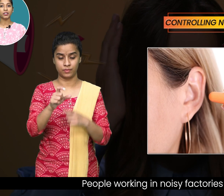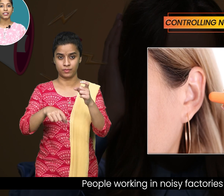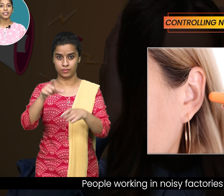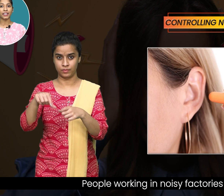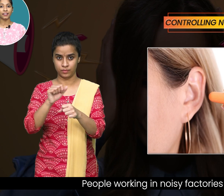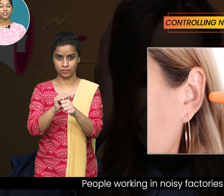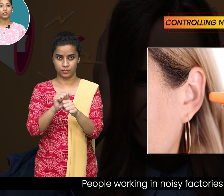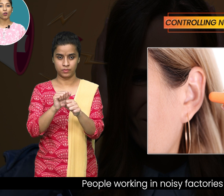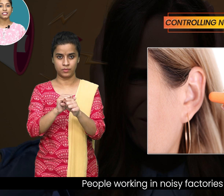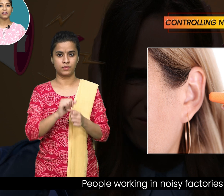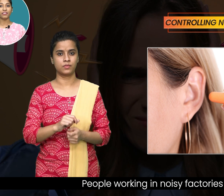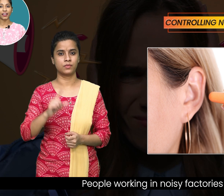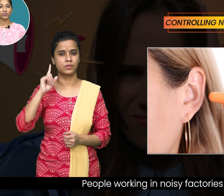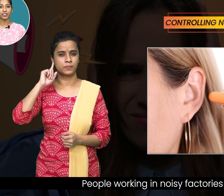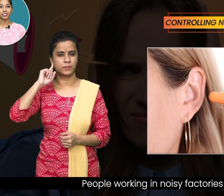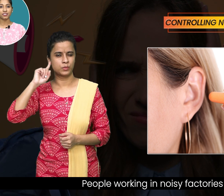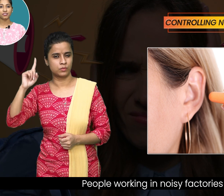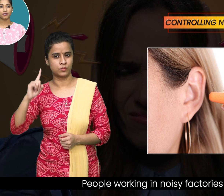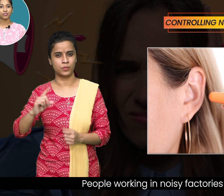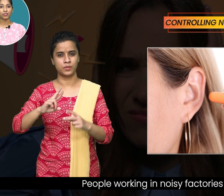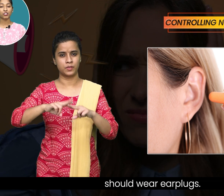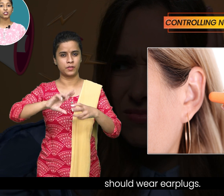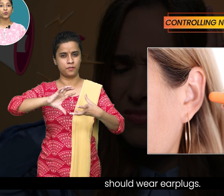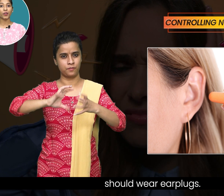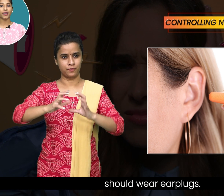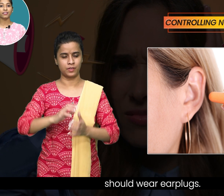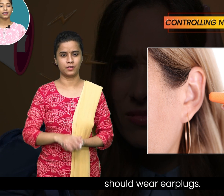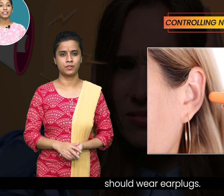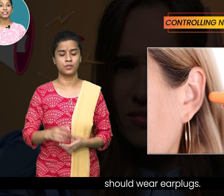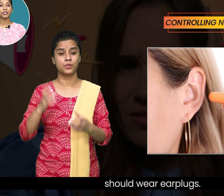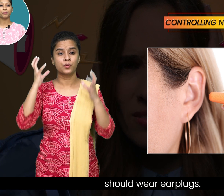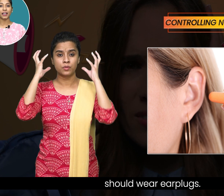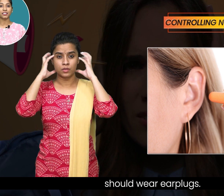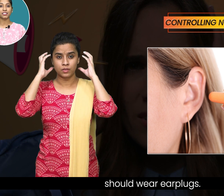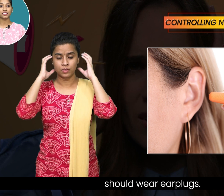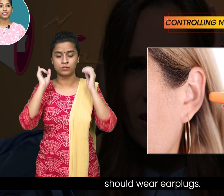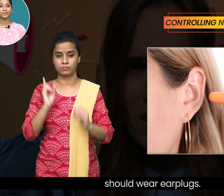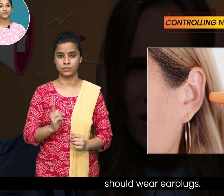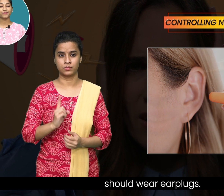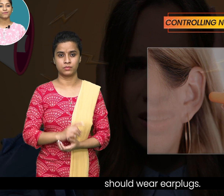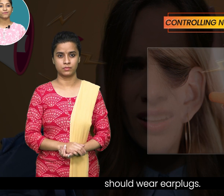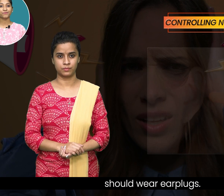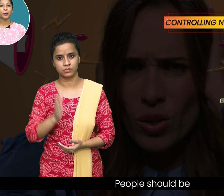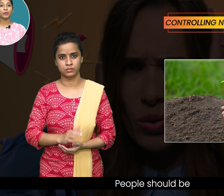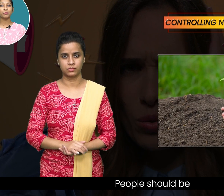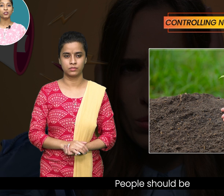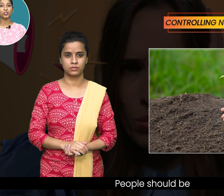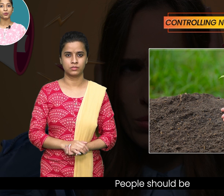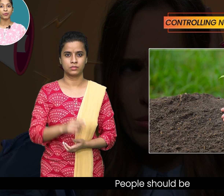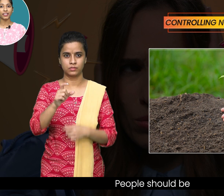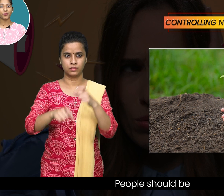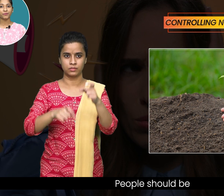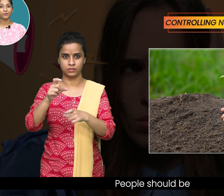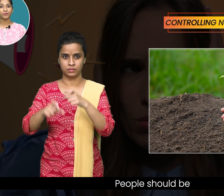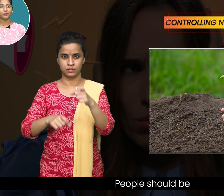People working in noisy factories should wear earplugs. People